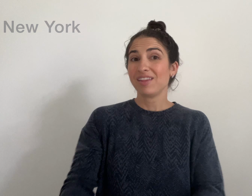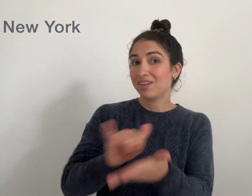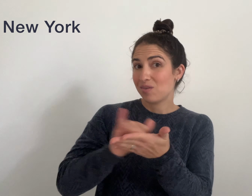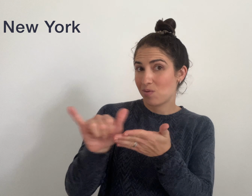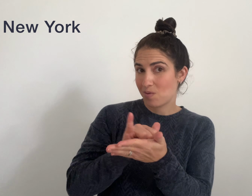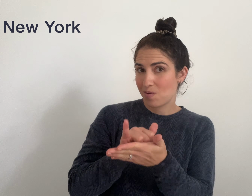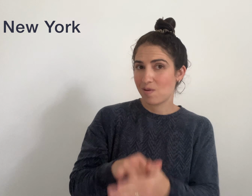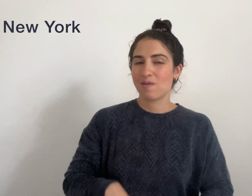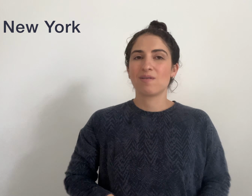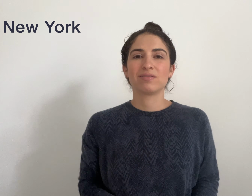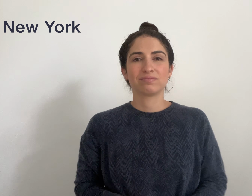New York.